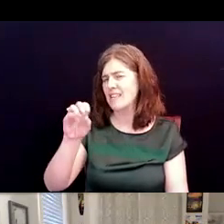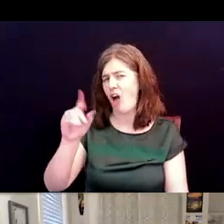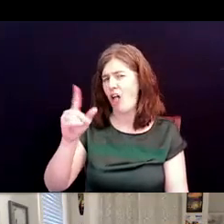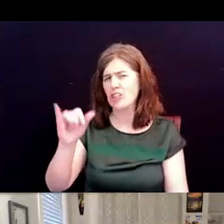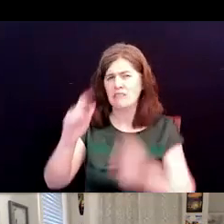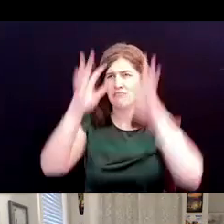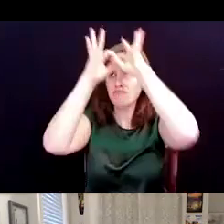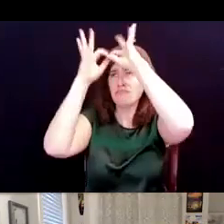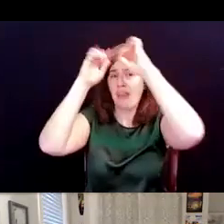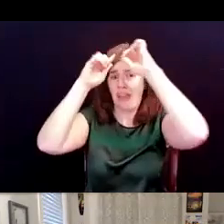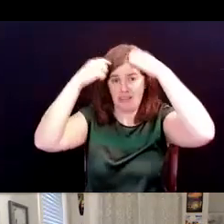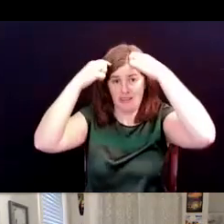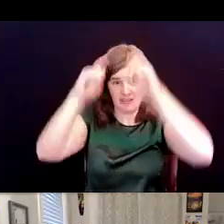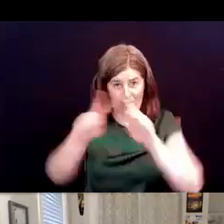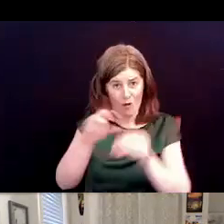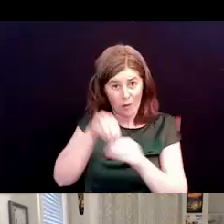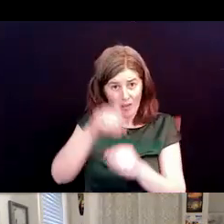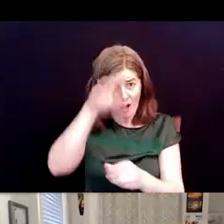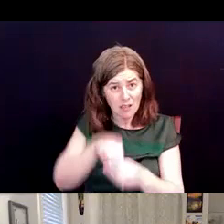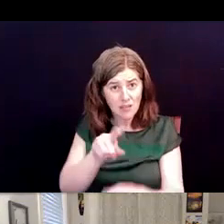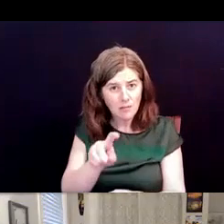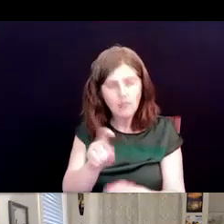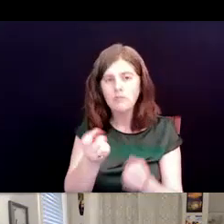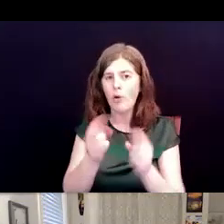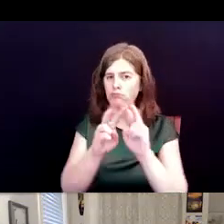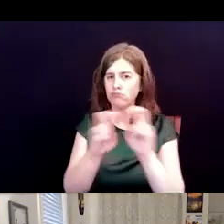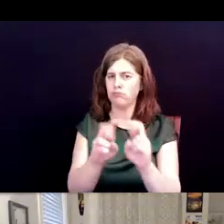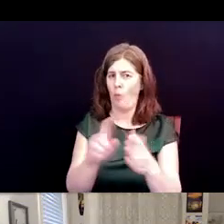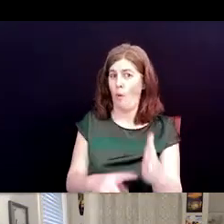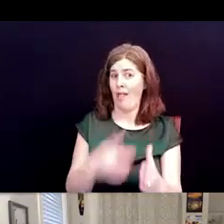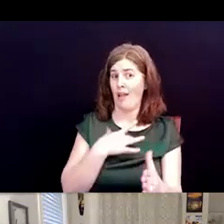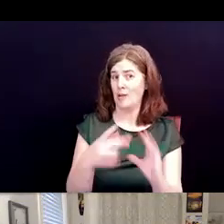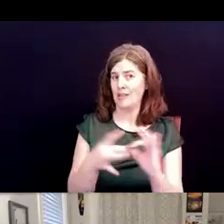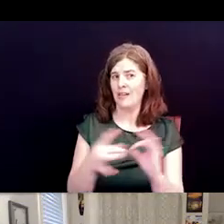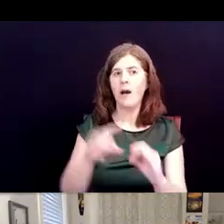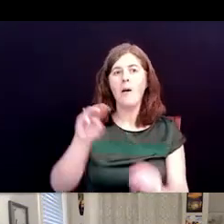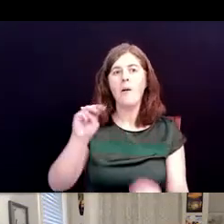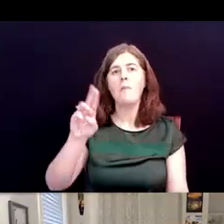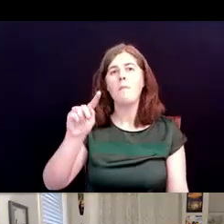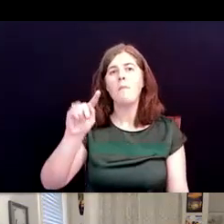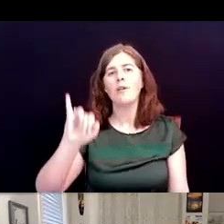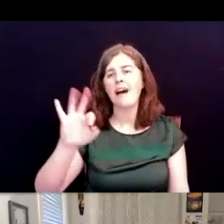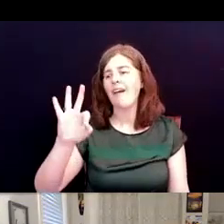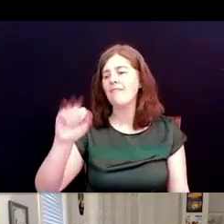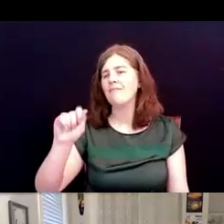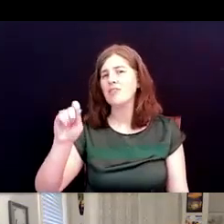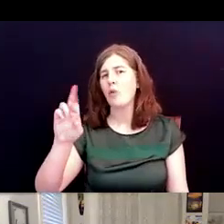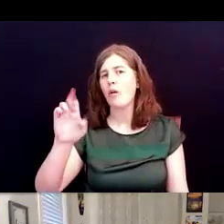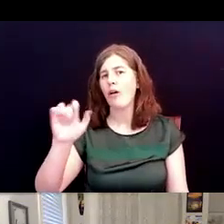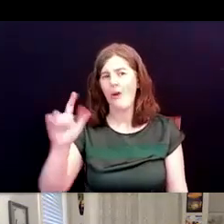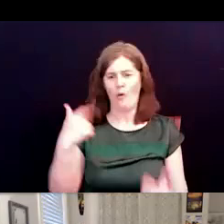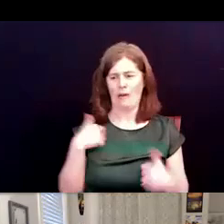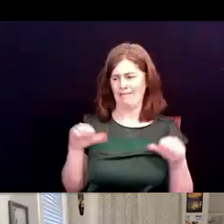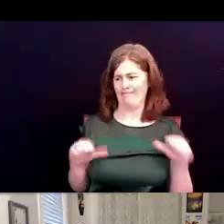in autism? There's been a lot of looking at this, and it is what we like to say, multifactorial. We don't know for sure. There's a lot of